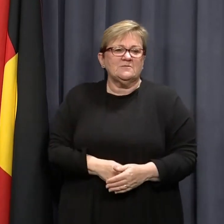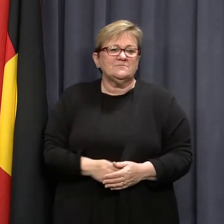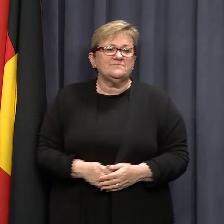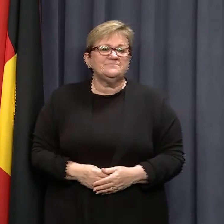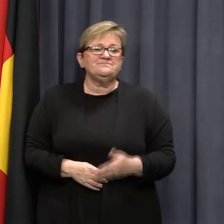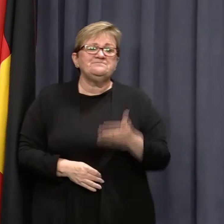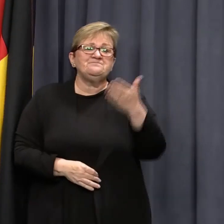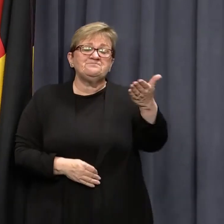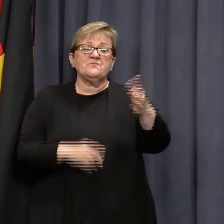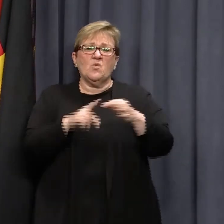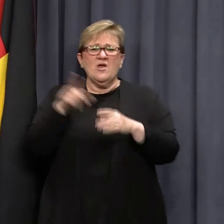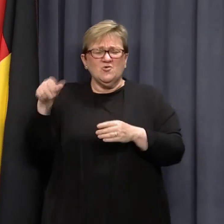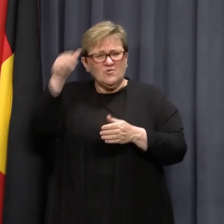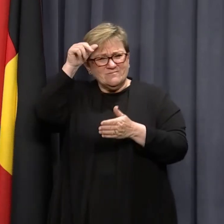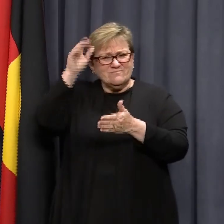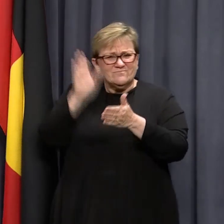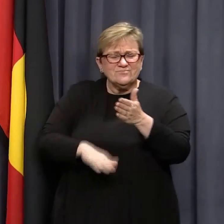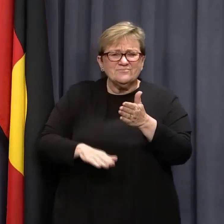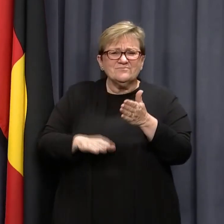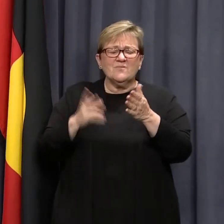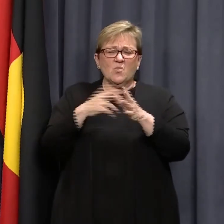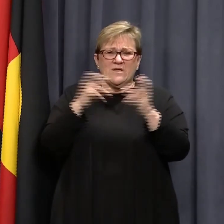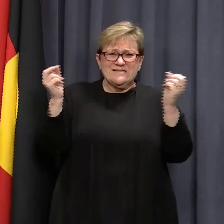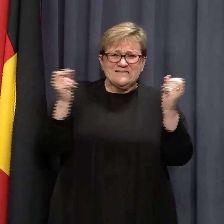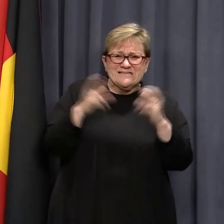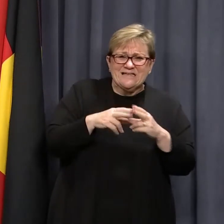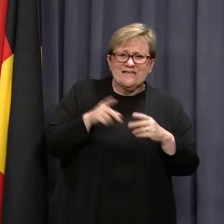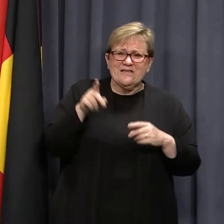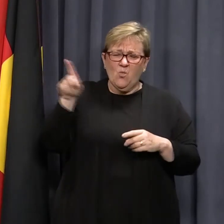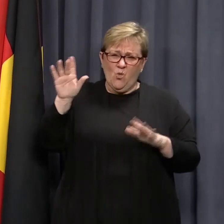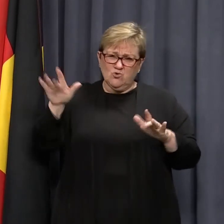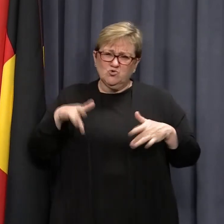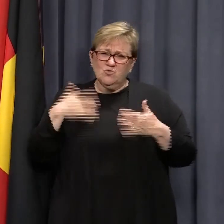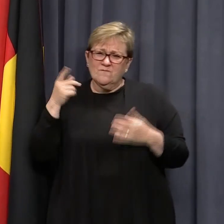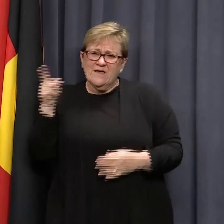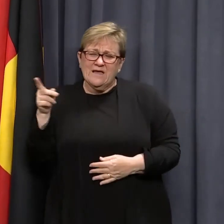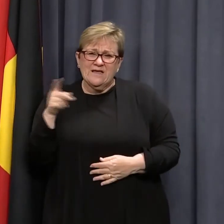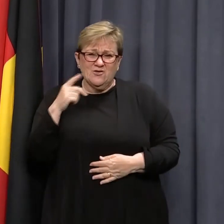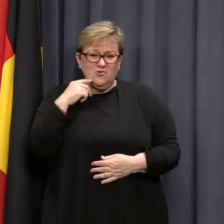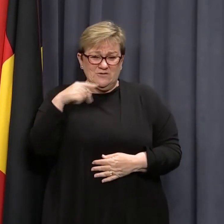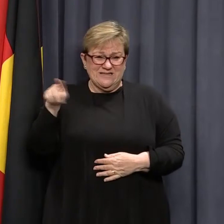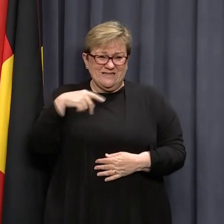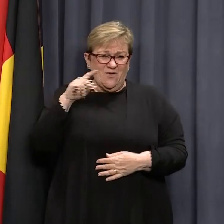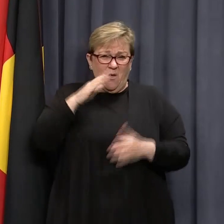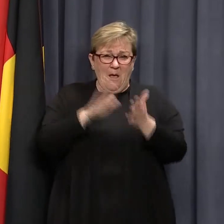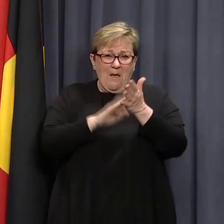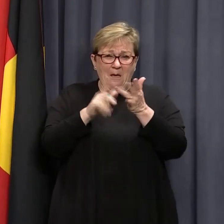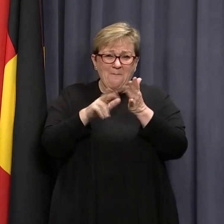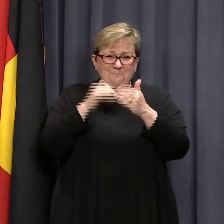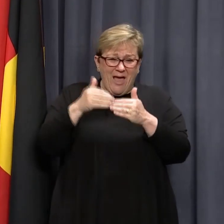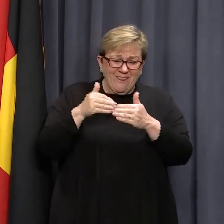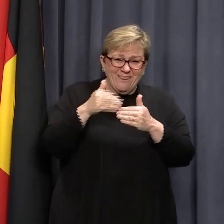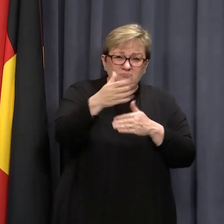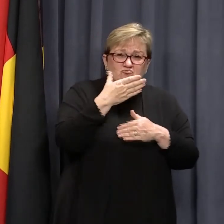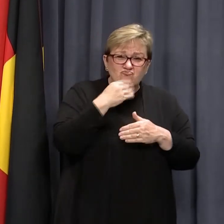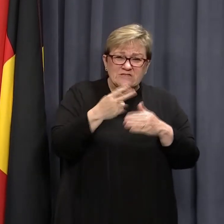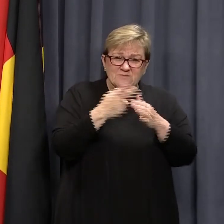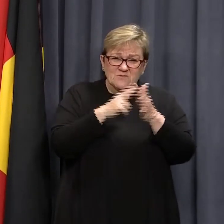expert opinion and how Sydney's tracking, can you see this lasting months up until